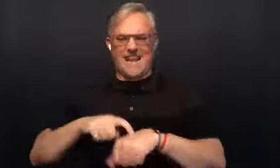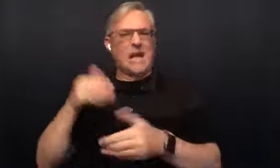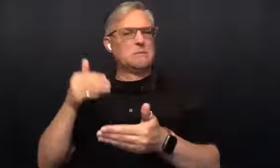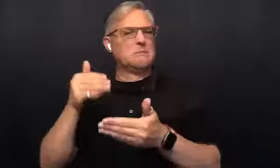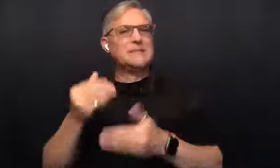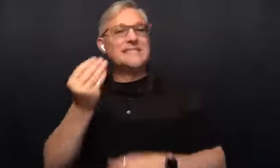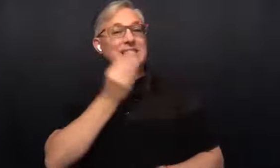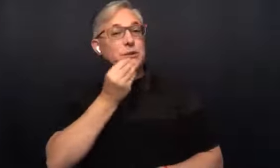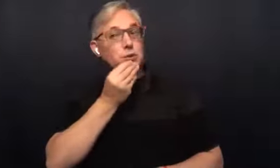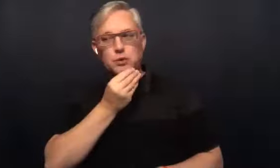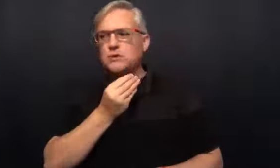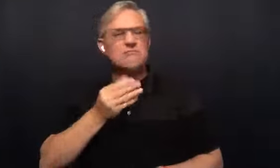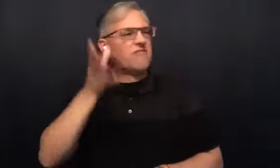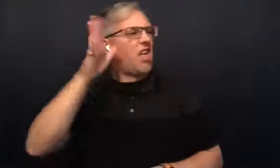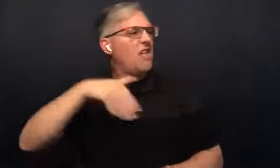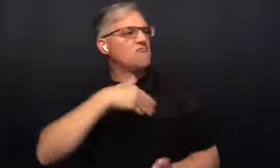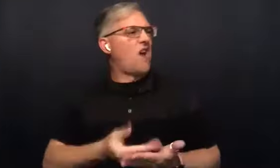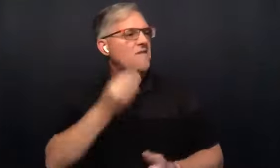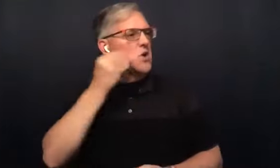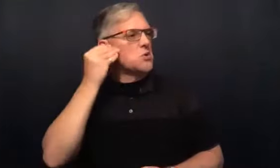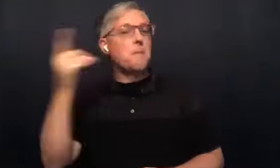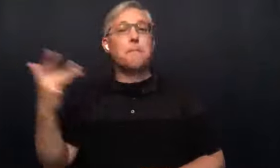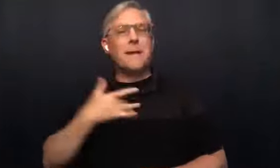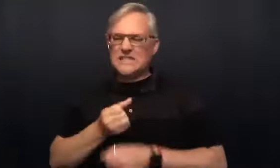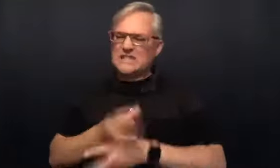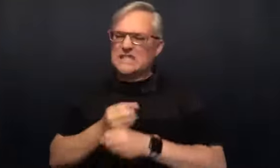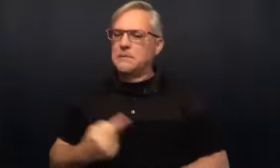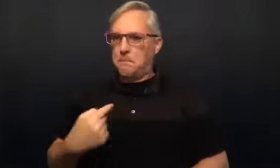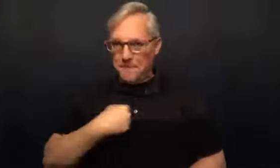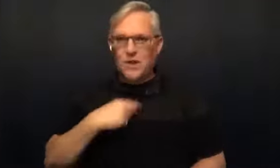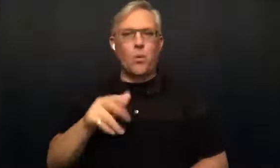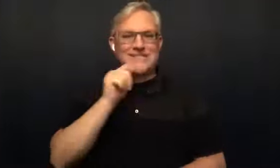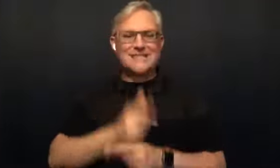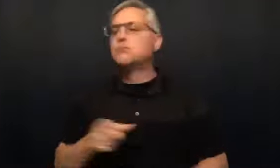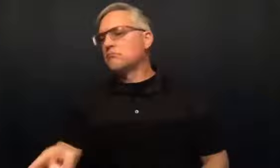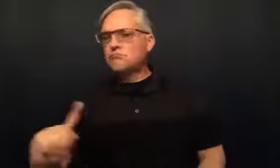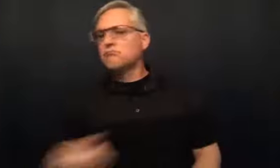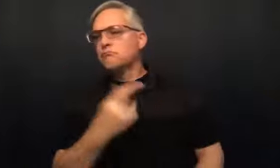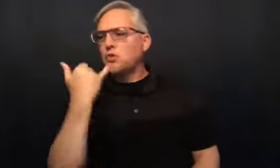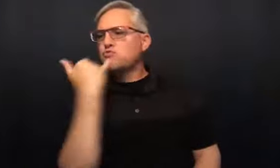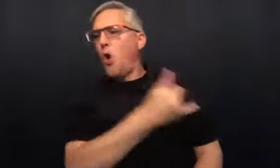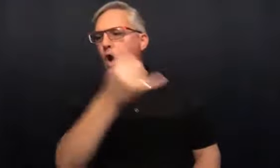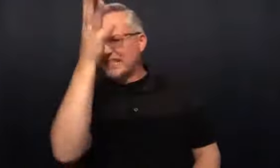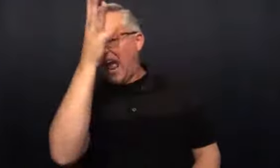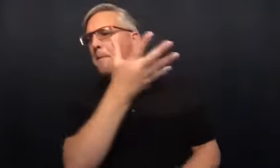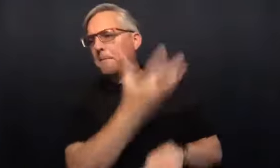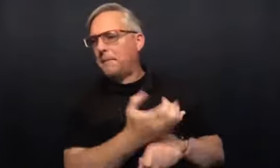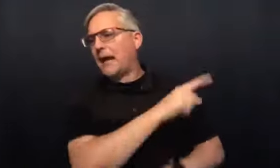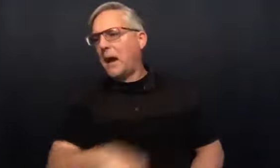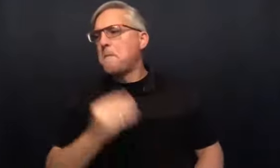me, either myself or my two sisters, to get up, to get to the phone and call dad and beg him to come home. We would beg him to come home and I